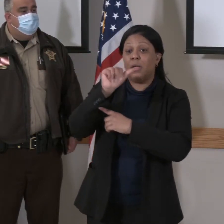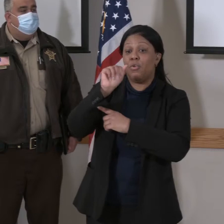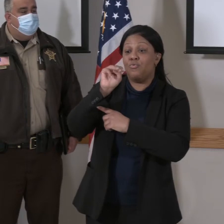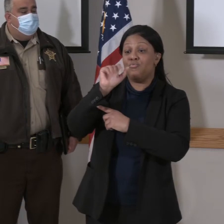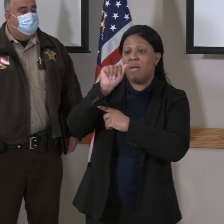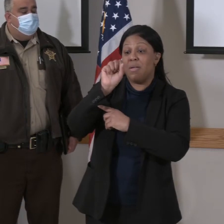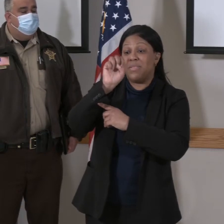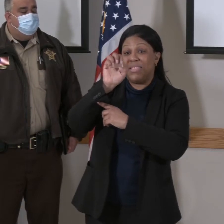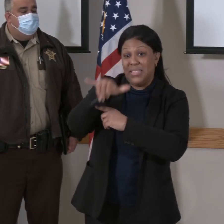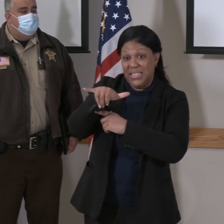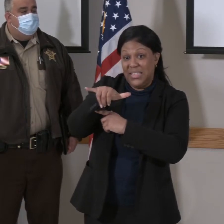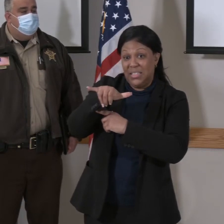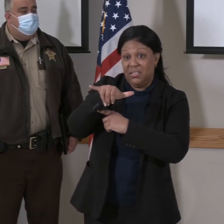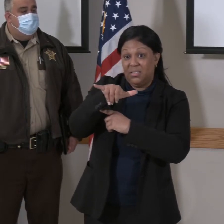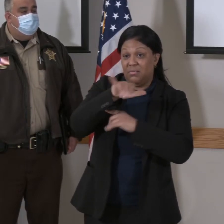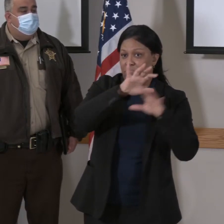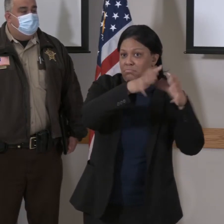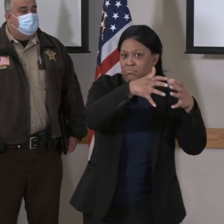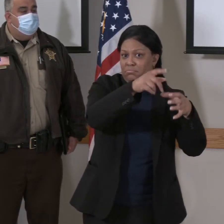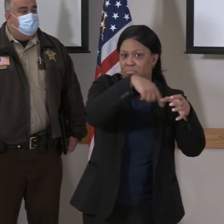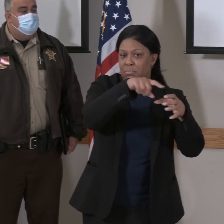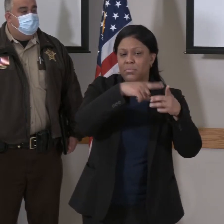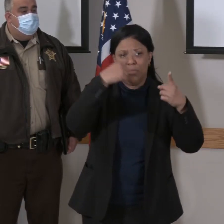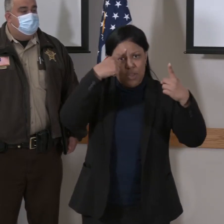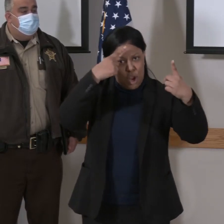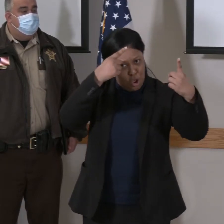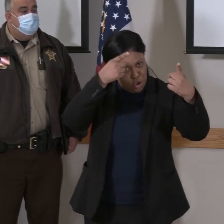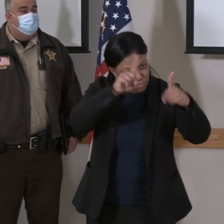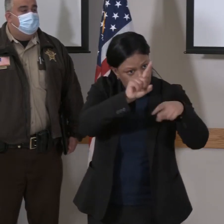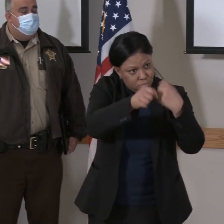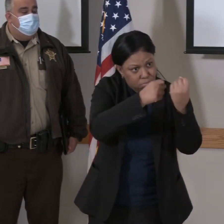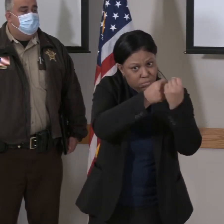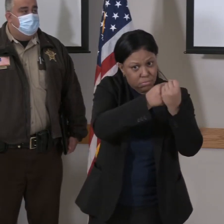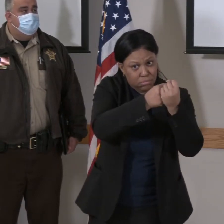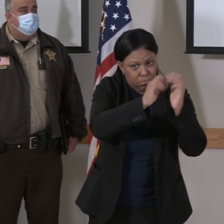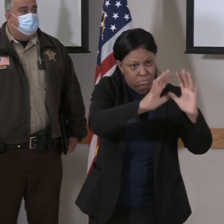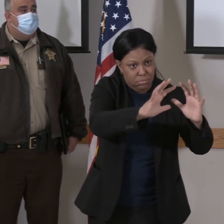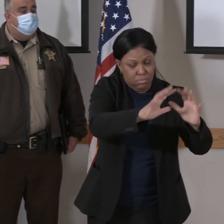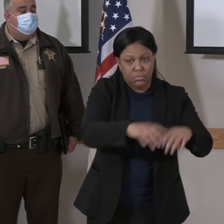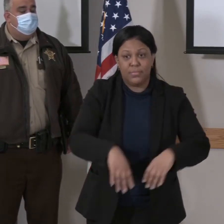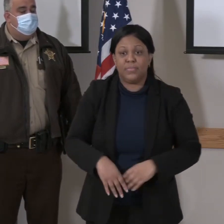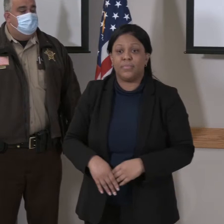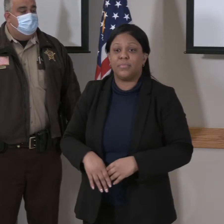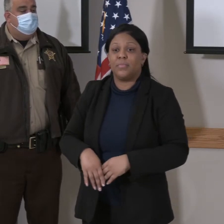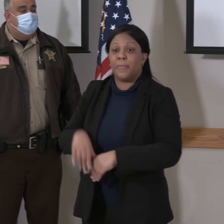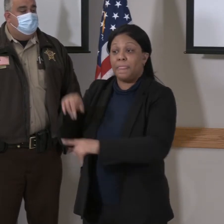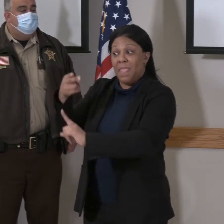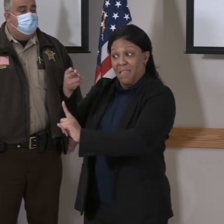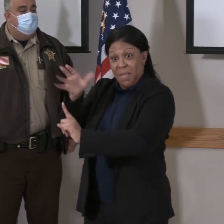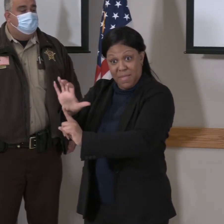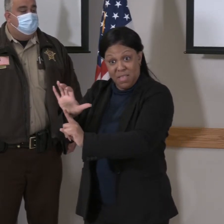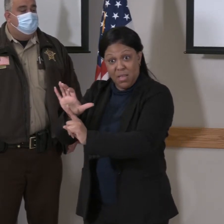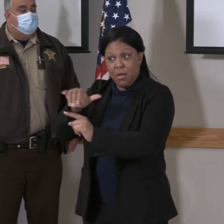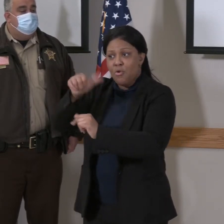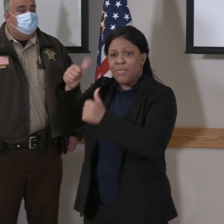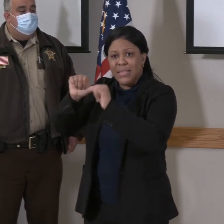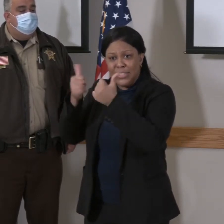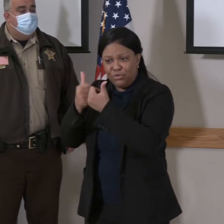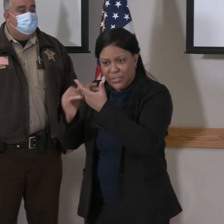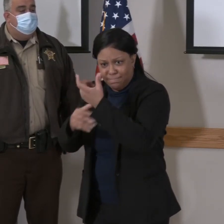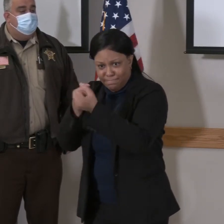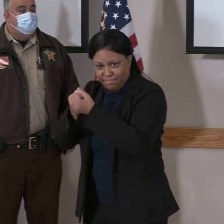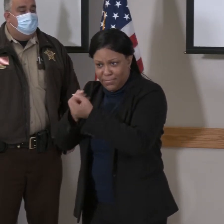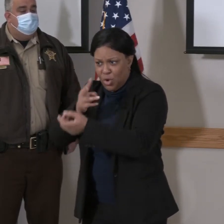and Dakota County has committed to support their efforts, and Hennepin County and other agencies are supporting the West Metro efforts.